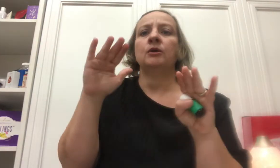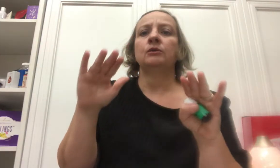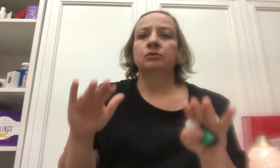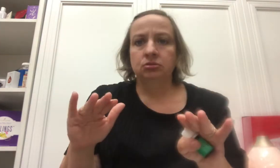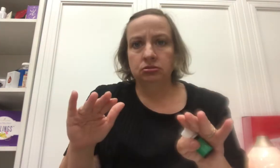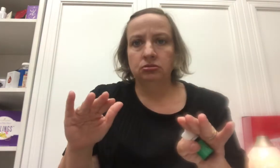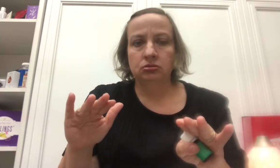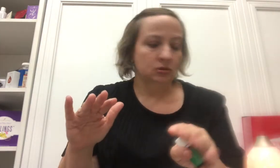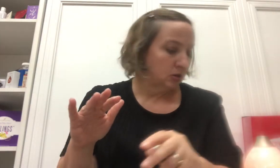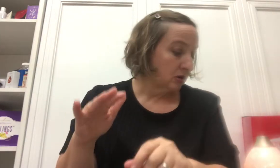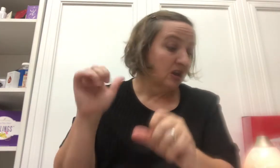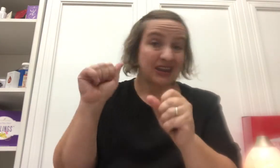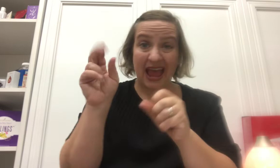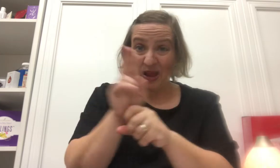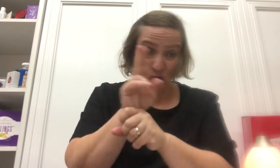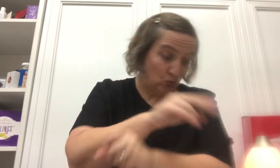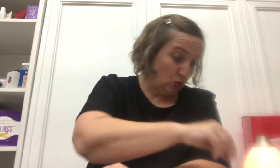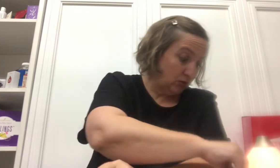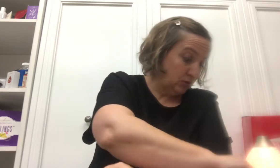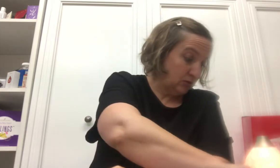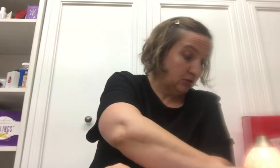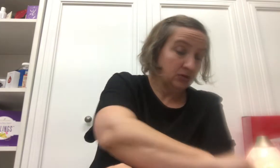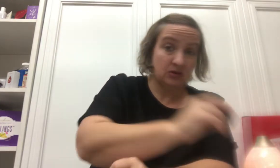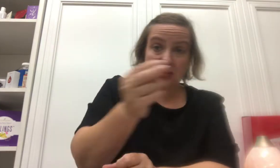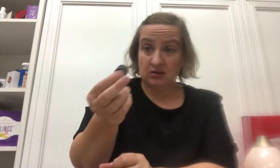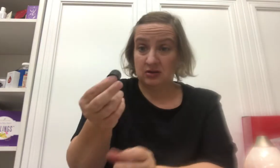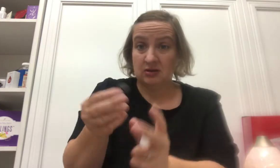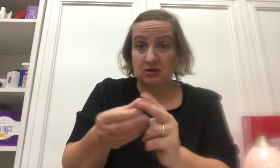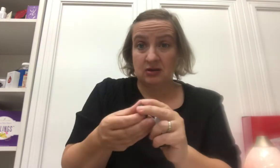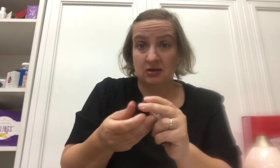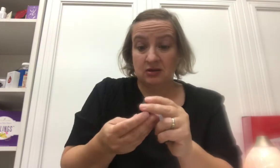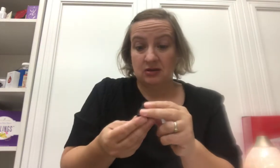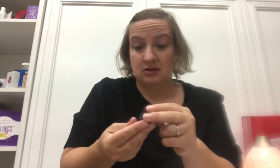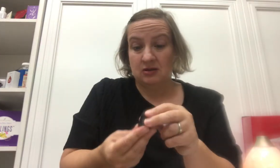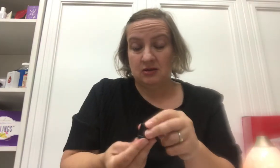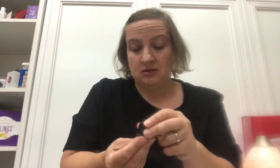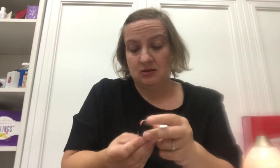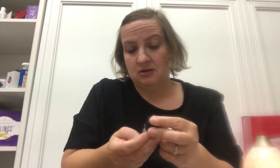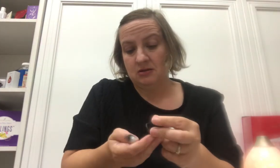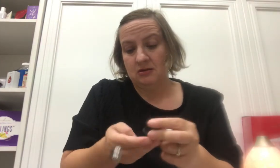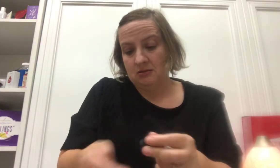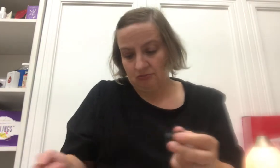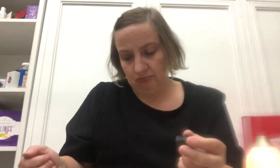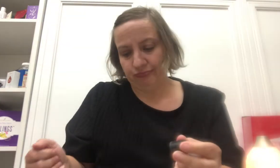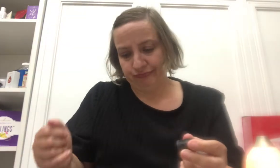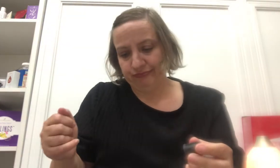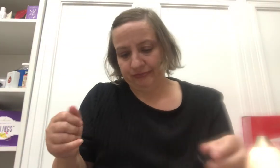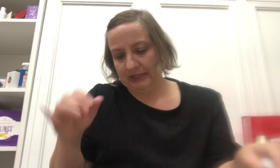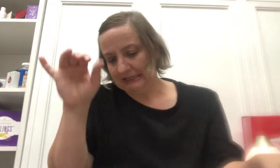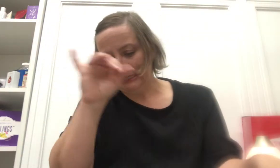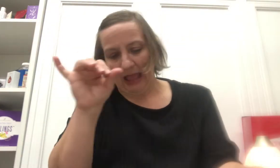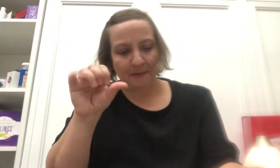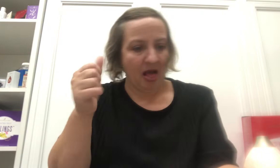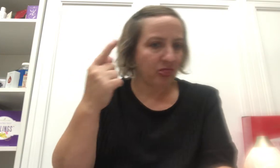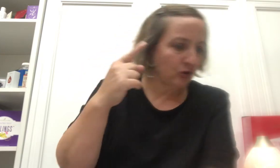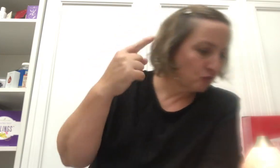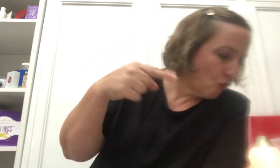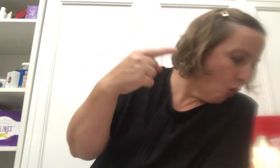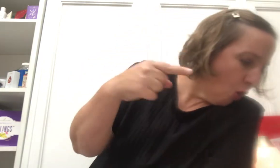give them calming and help them to be able to manage that better. Mood regulation and things like